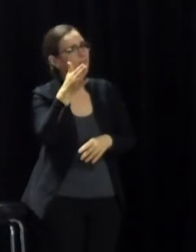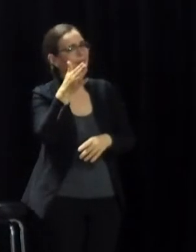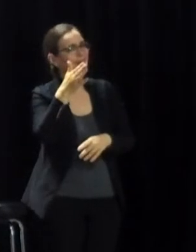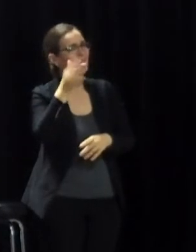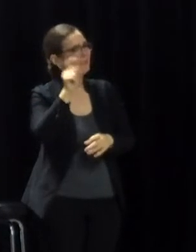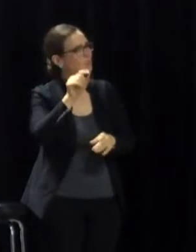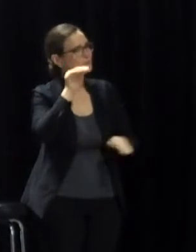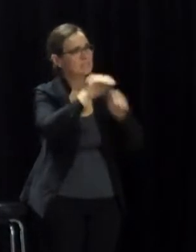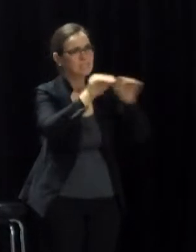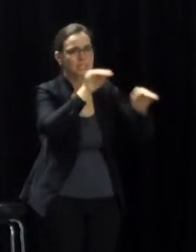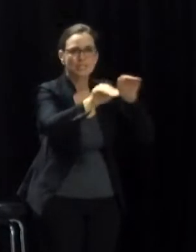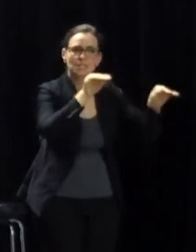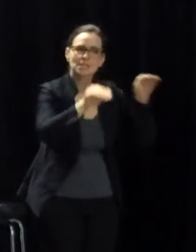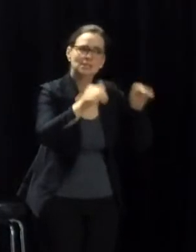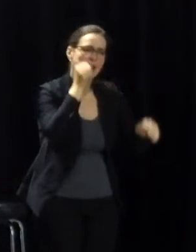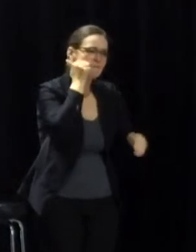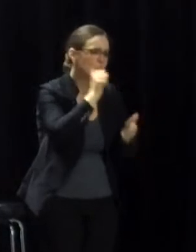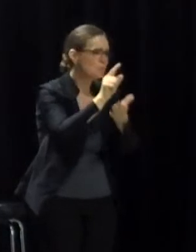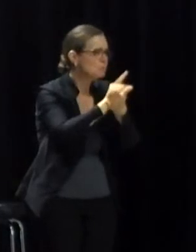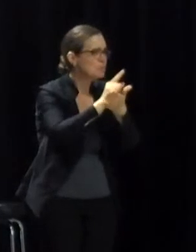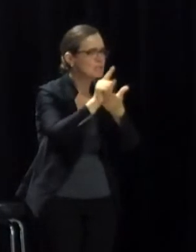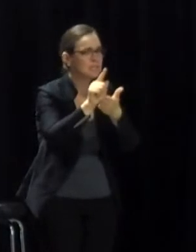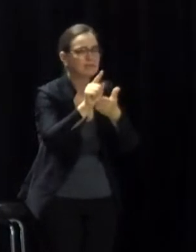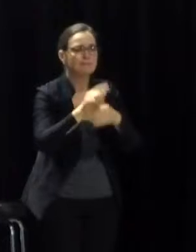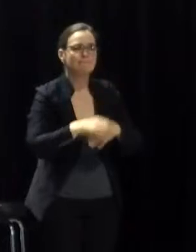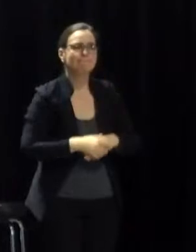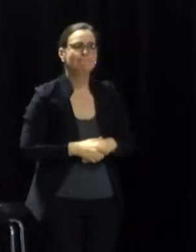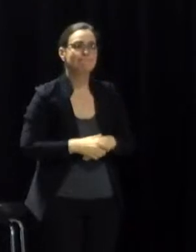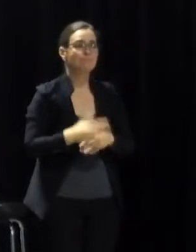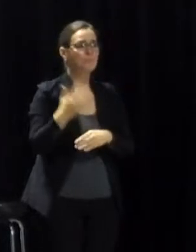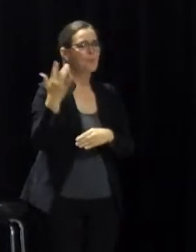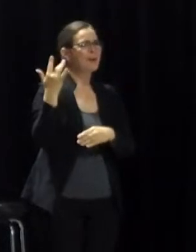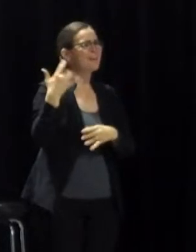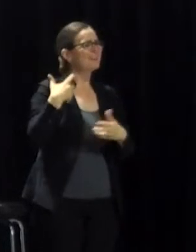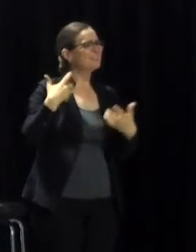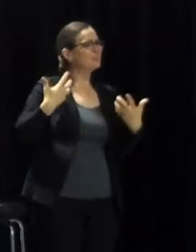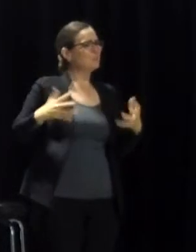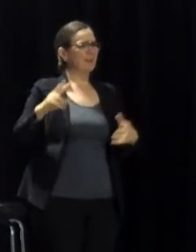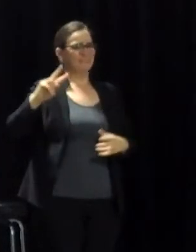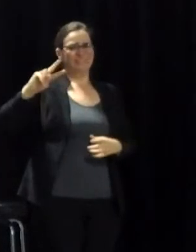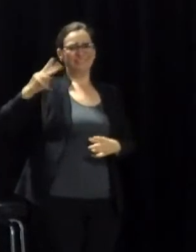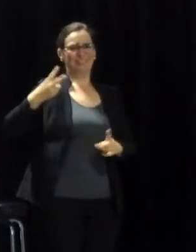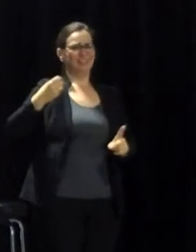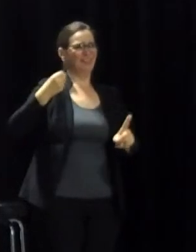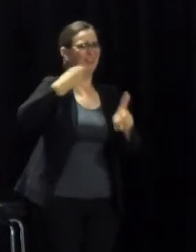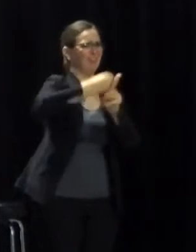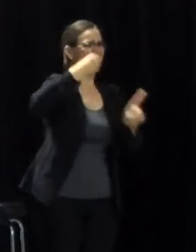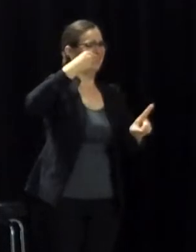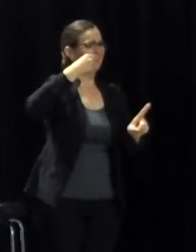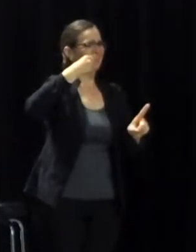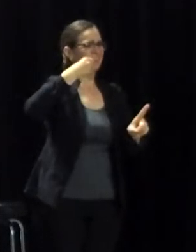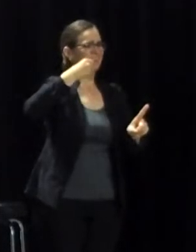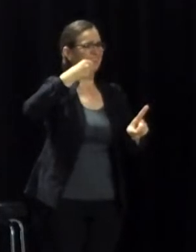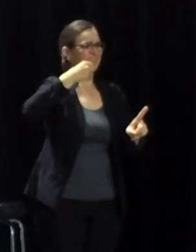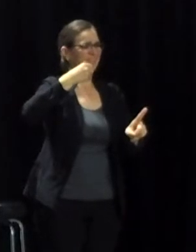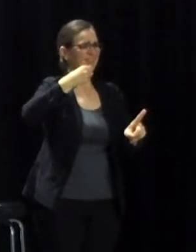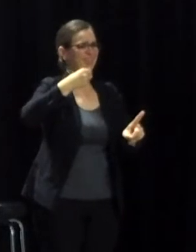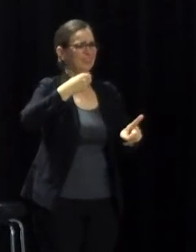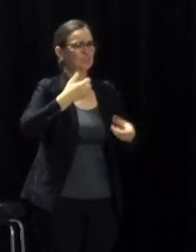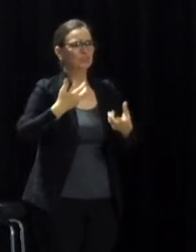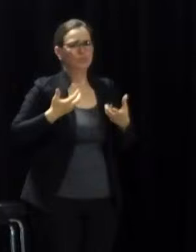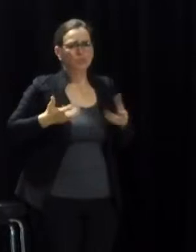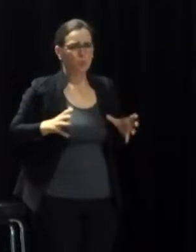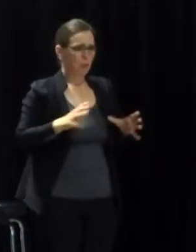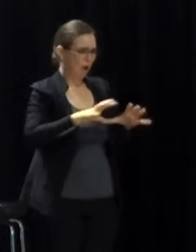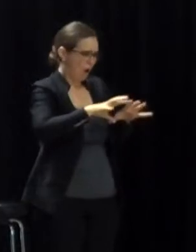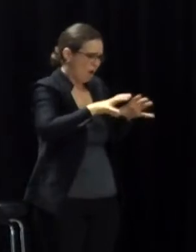we don't want to end up in is in a situation where we have a microcluster here and you get moved into yellow light or orange light, and then all